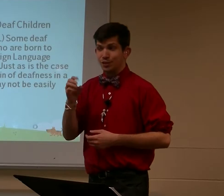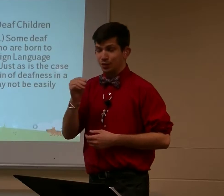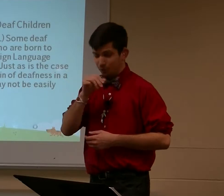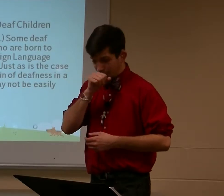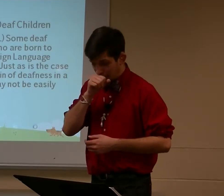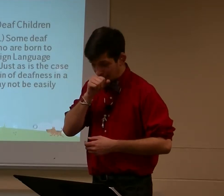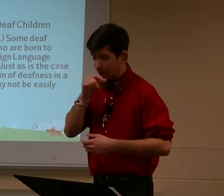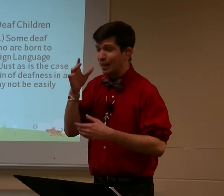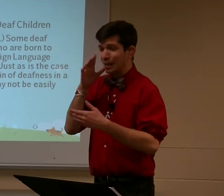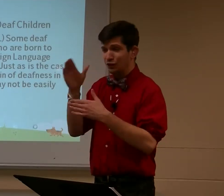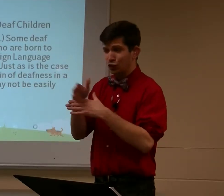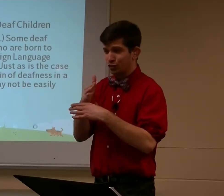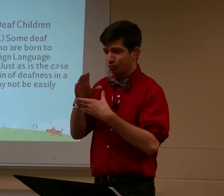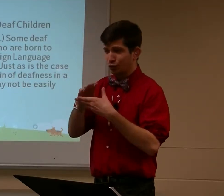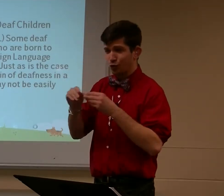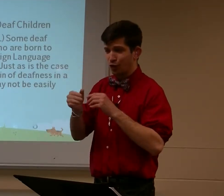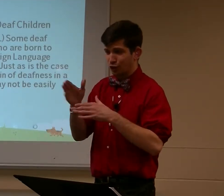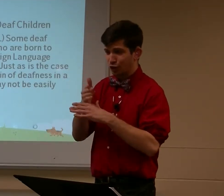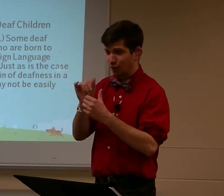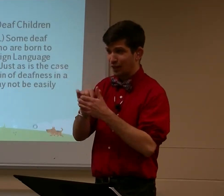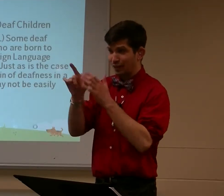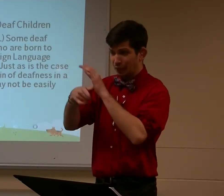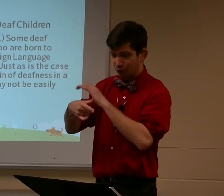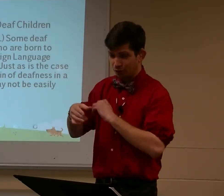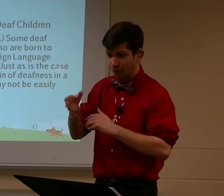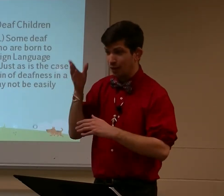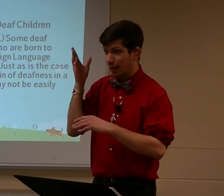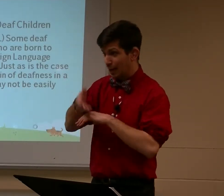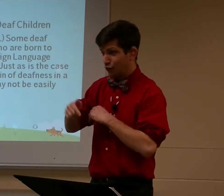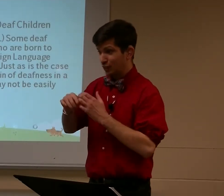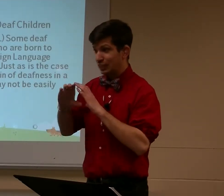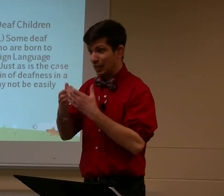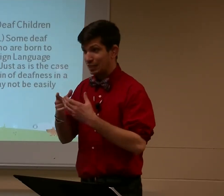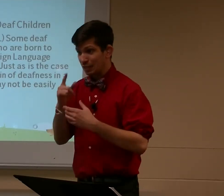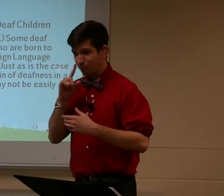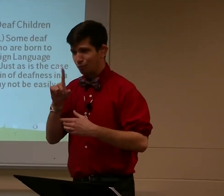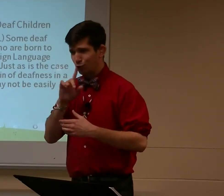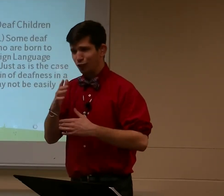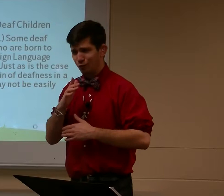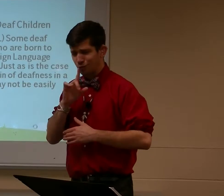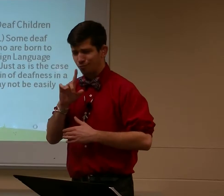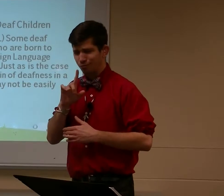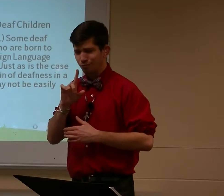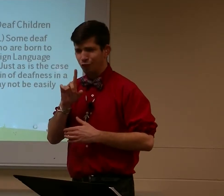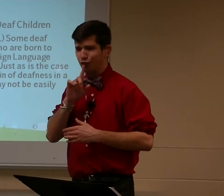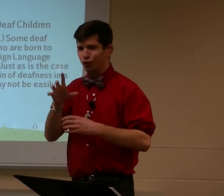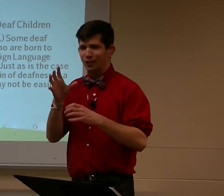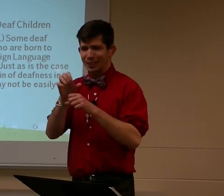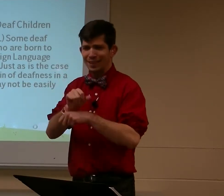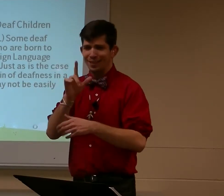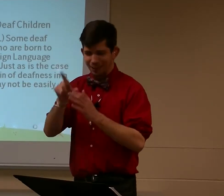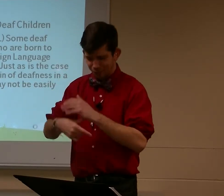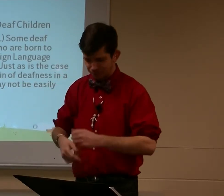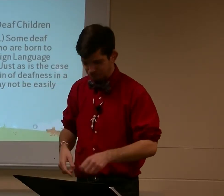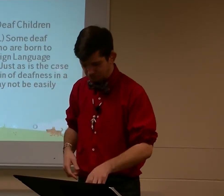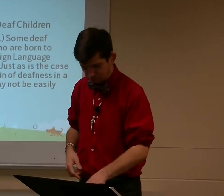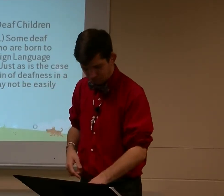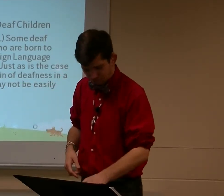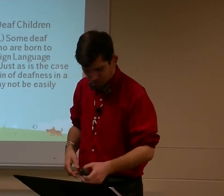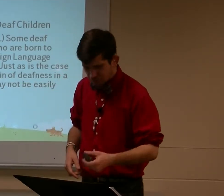So, and I have a story to share that later after this class, and I'm really sure you're going to get it later.